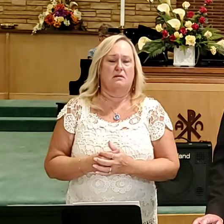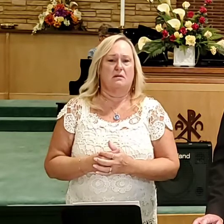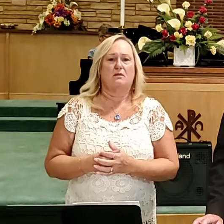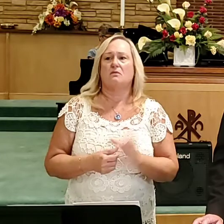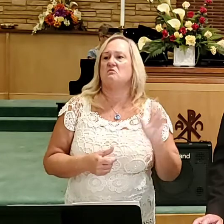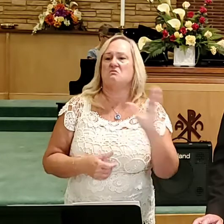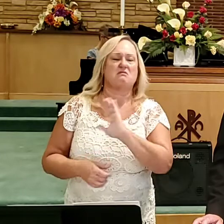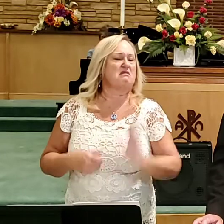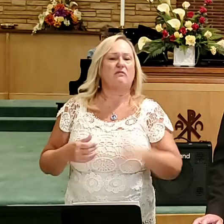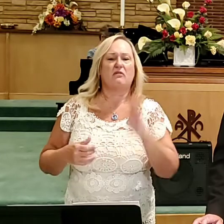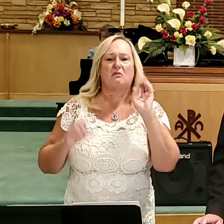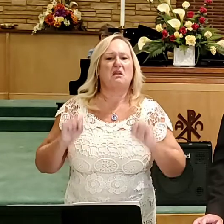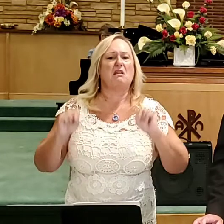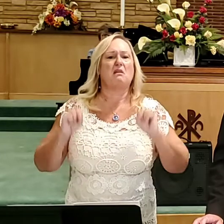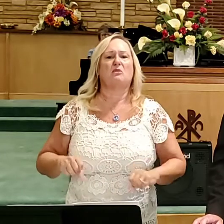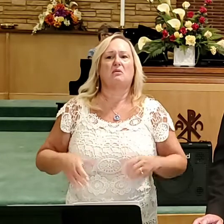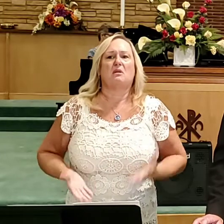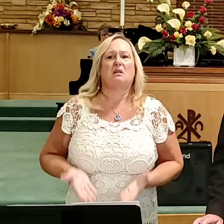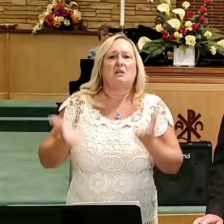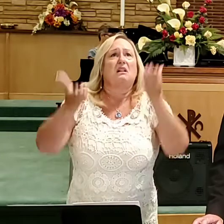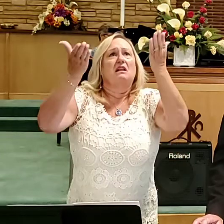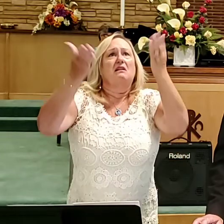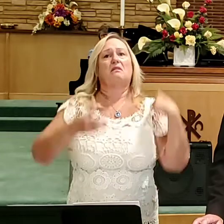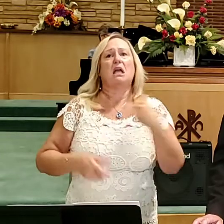we will never be able to lift our own.